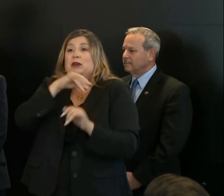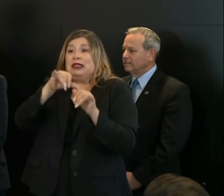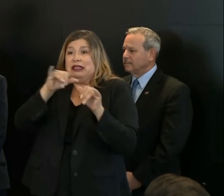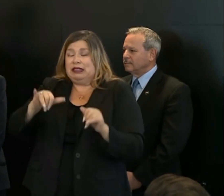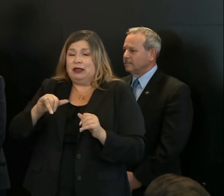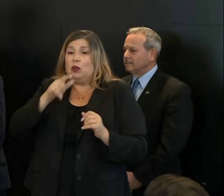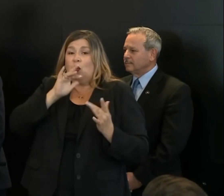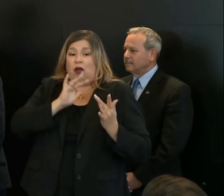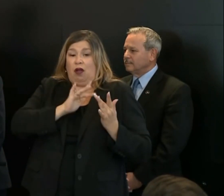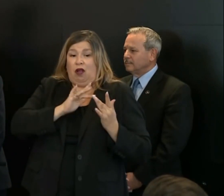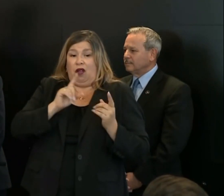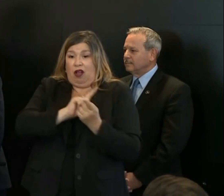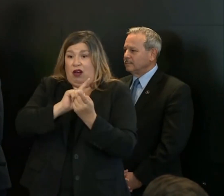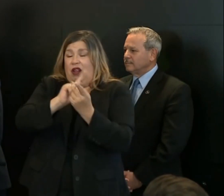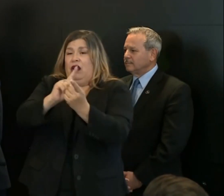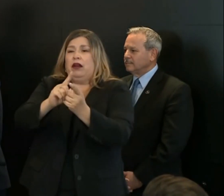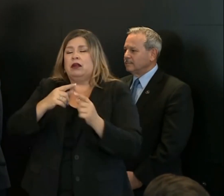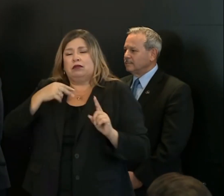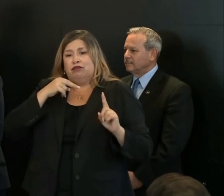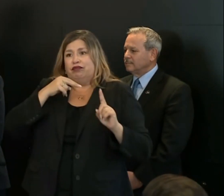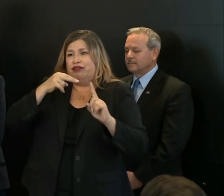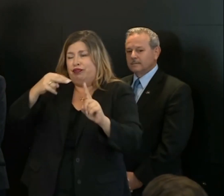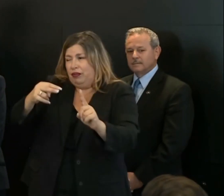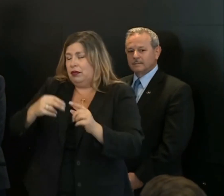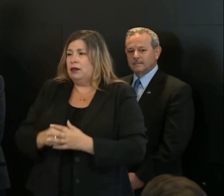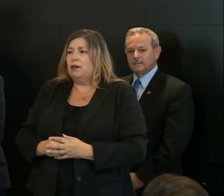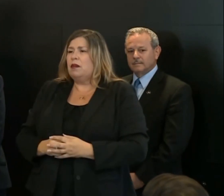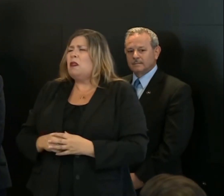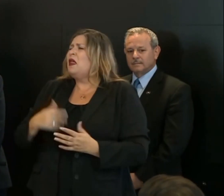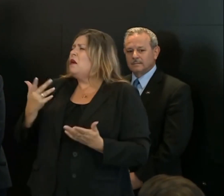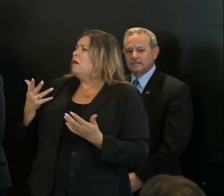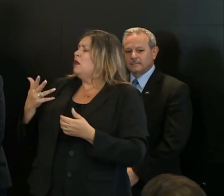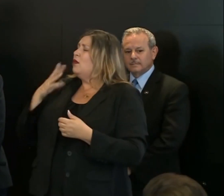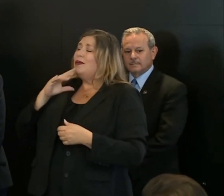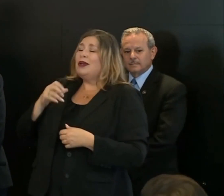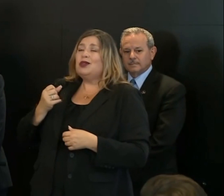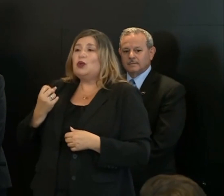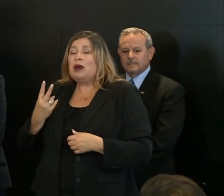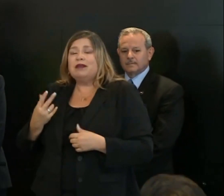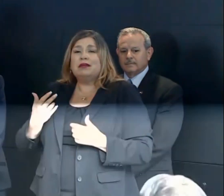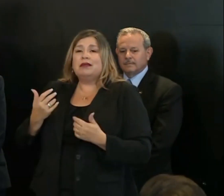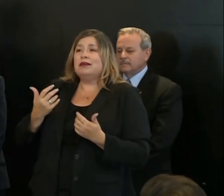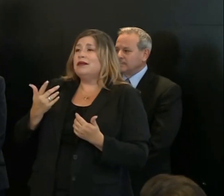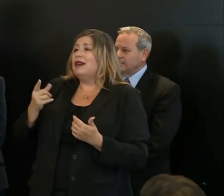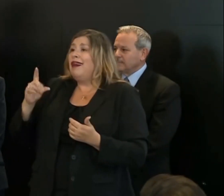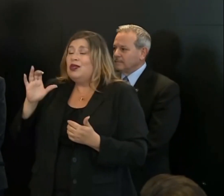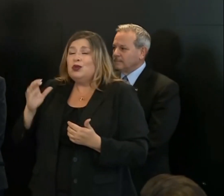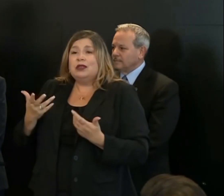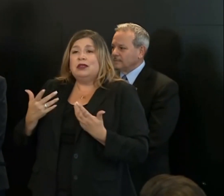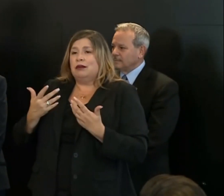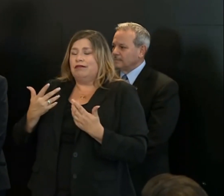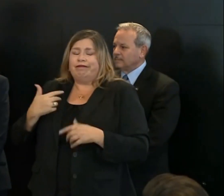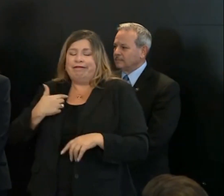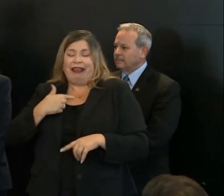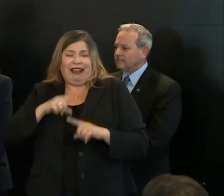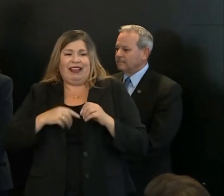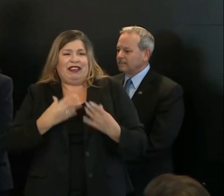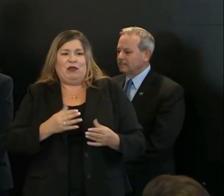being reviewed carefully by those people in the field at this time. Characterize it, dozens, hundreds? I can't give you the number at this